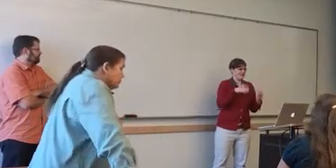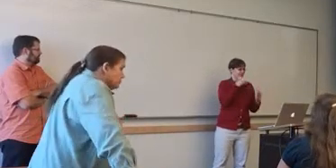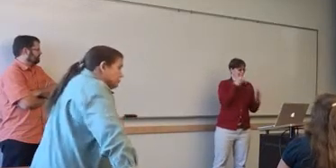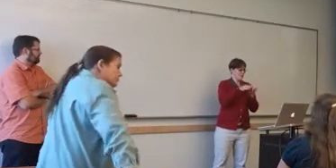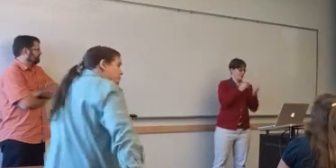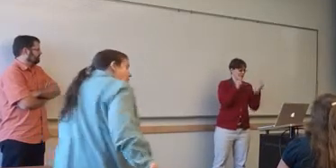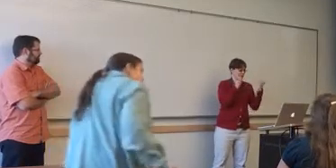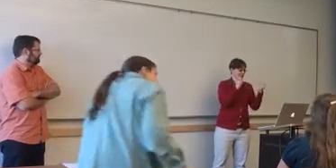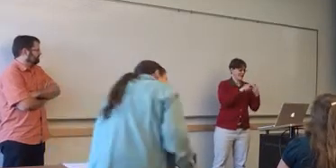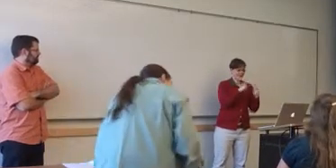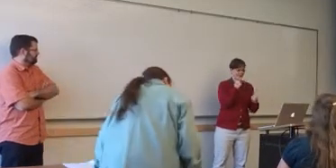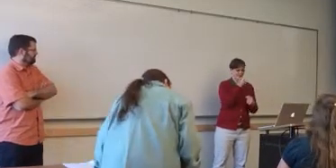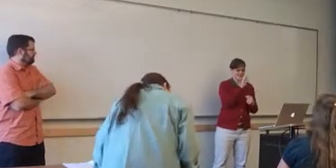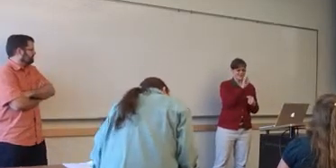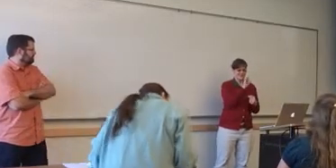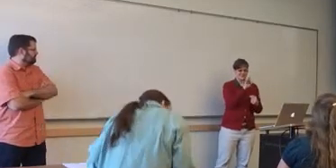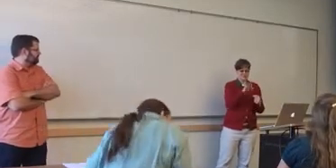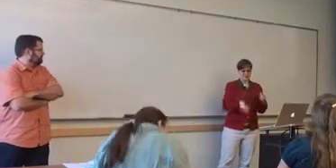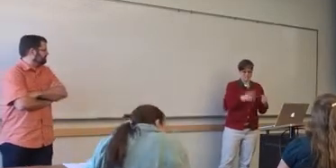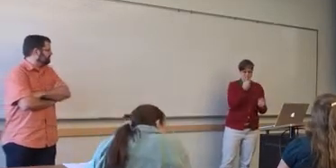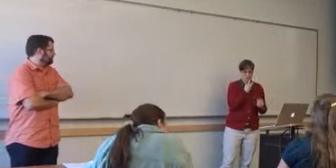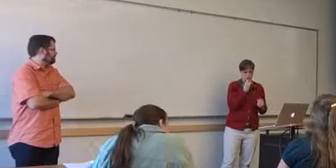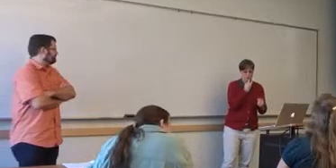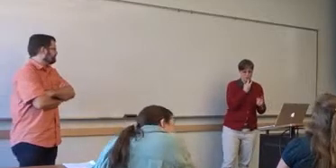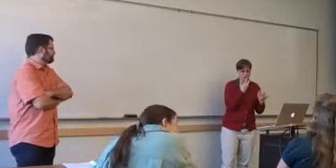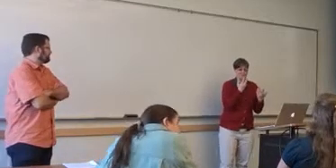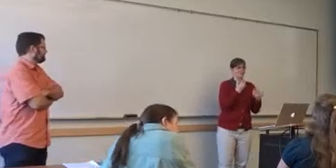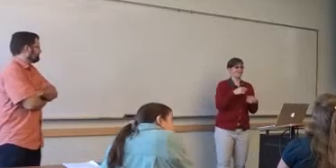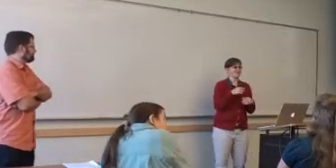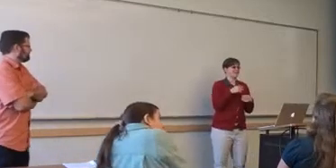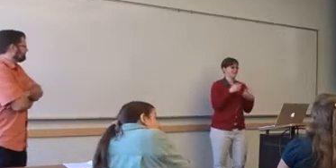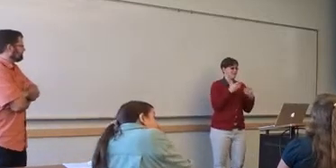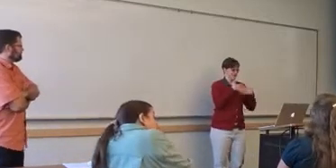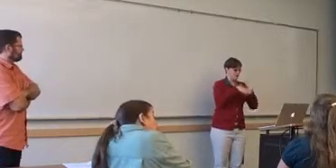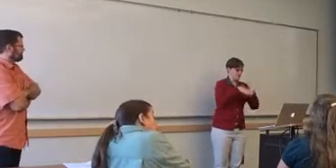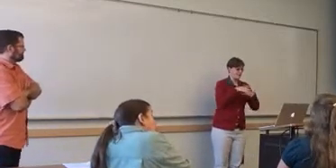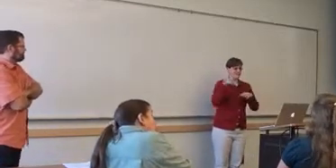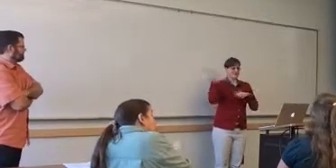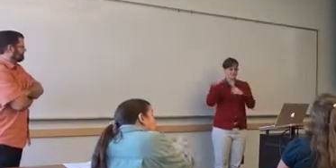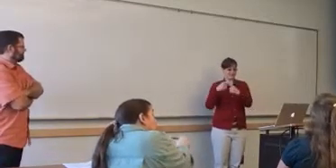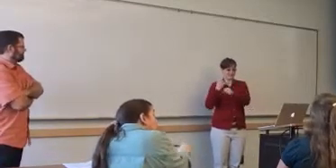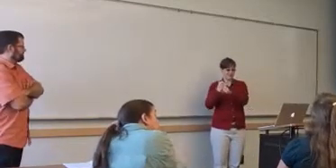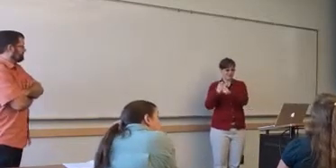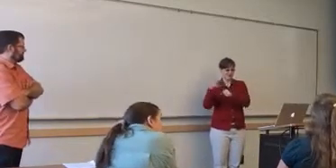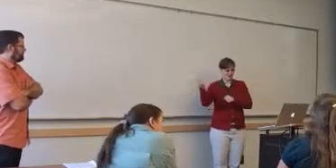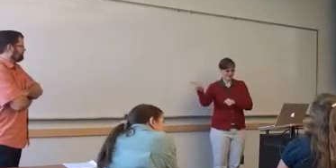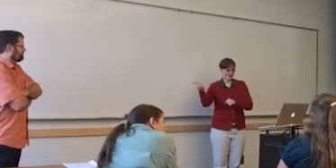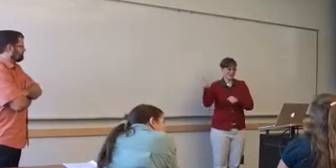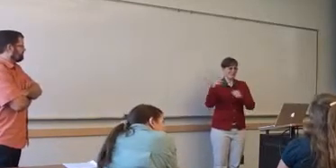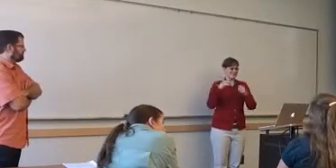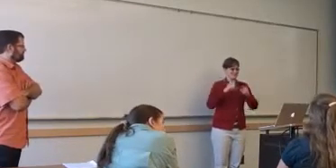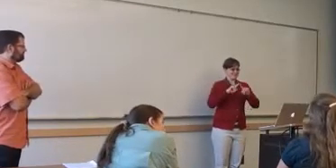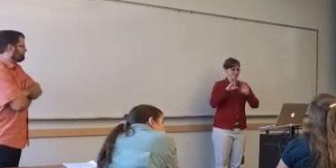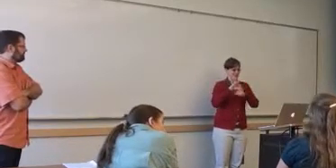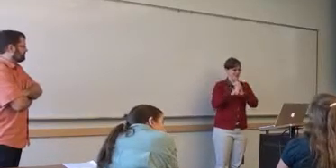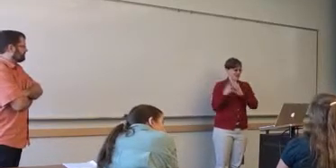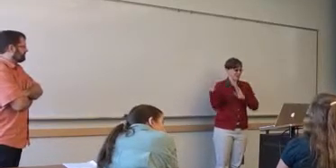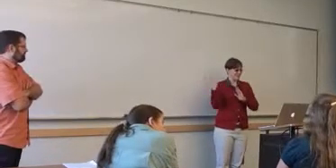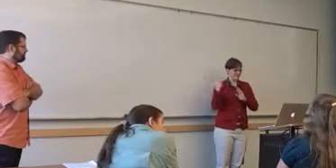in a hearing family, which means a family that could hear. Until I was 19, I was taught to speak, and so